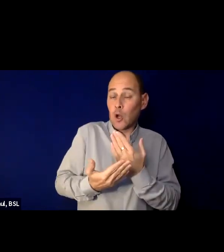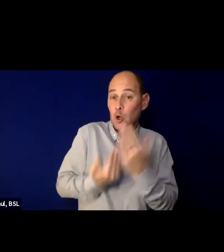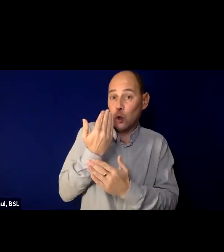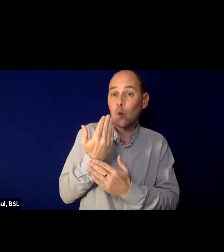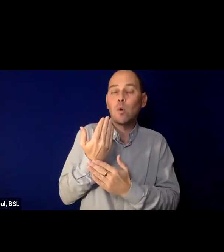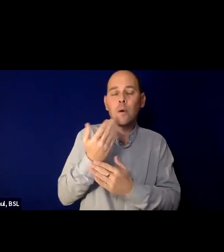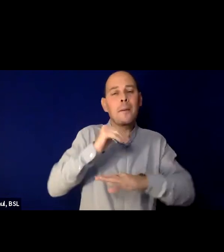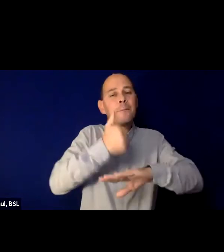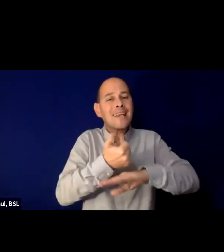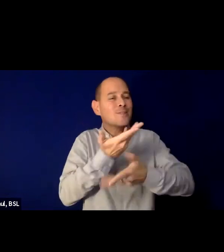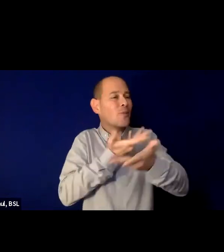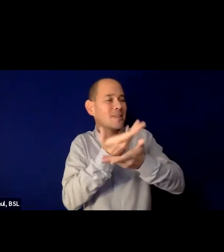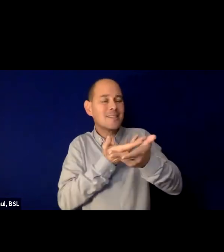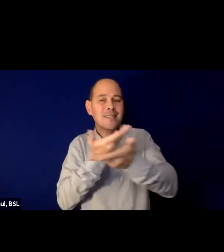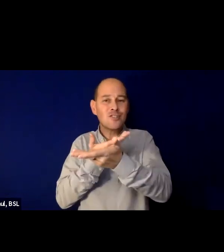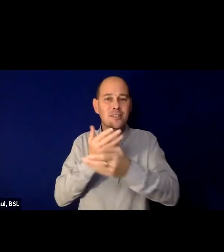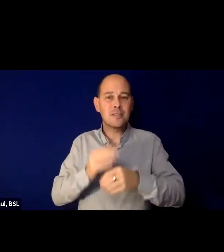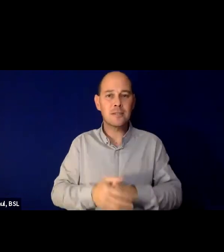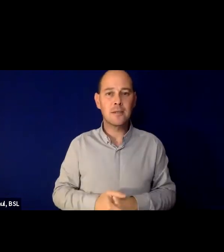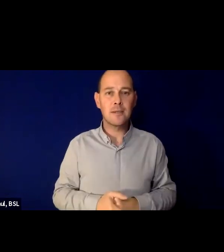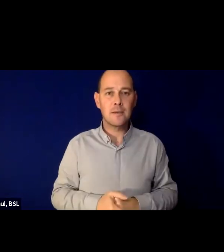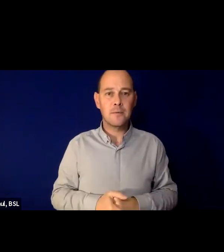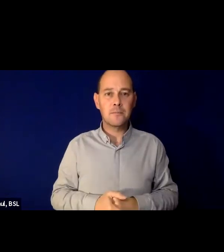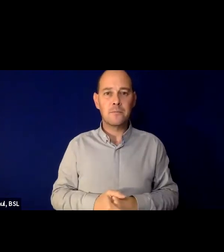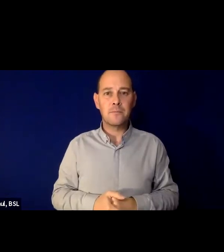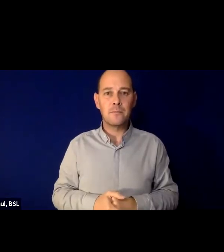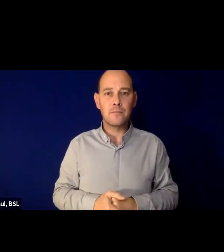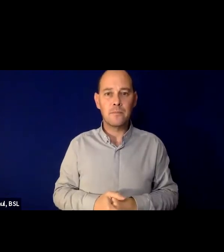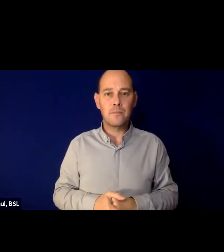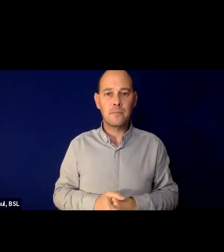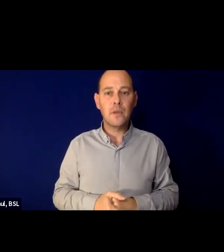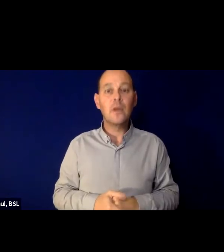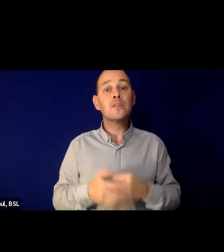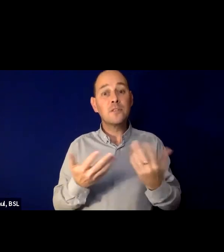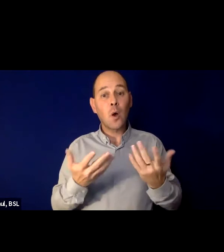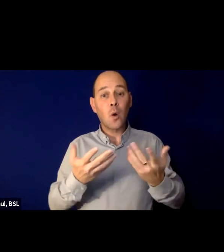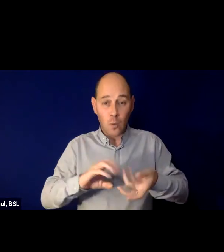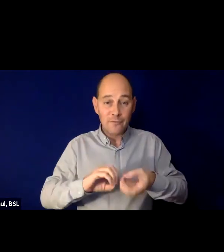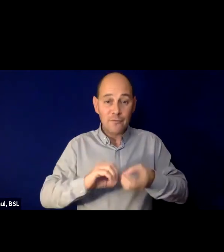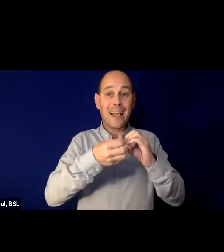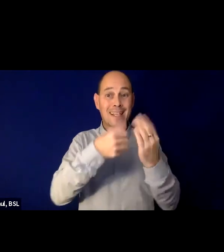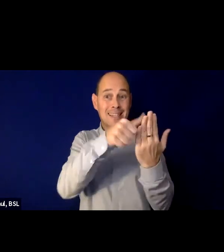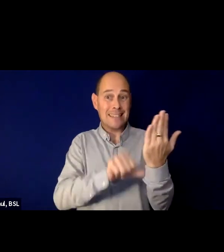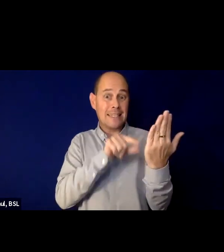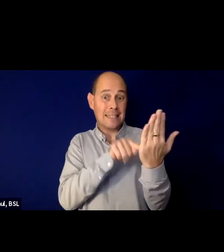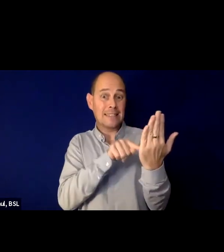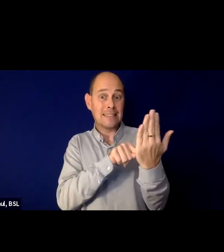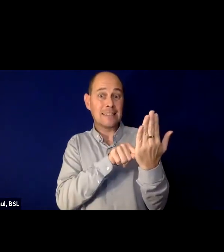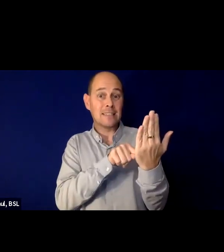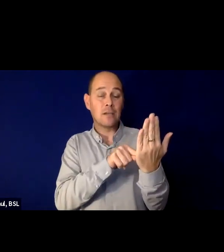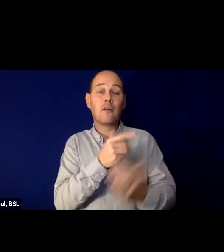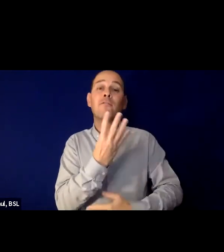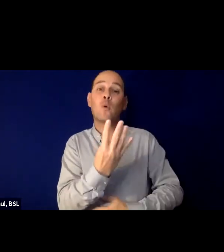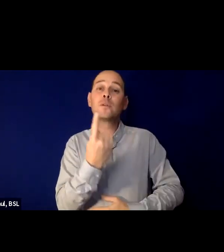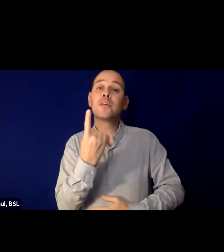discussion we had. So currently, Ethiopia developed assistive product list, a 41 list